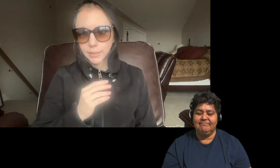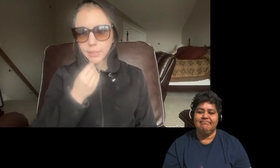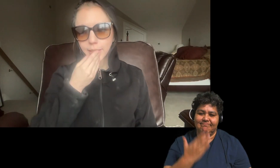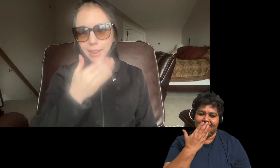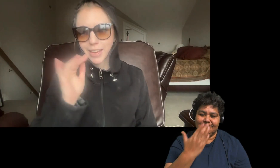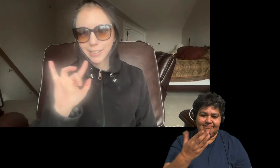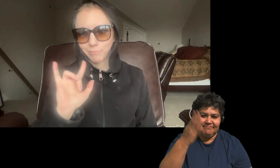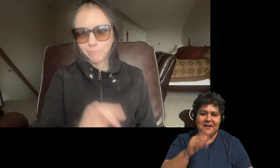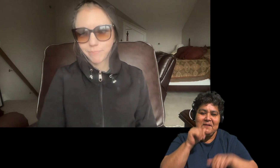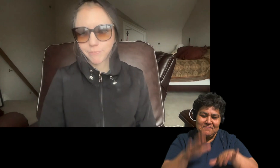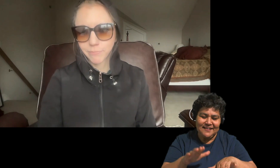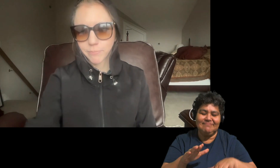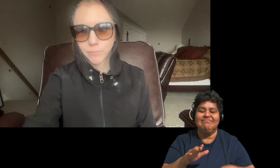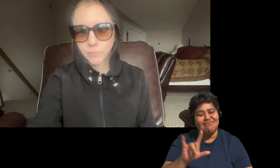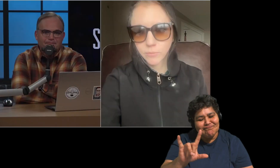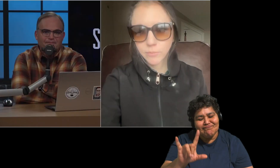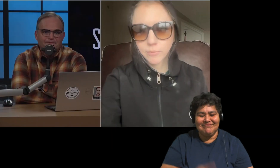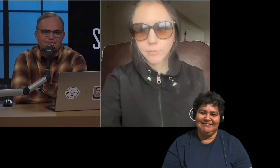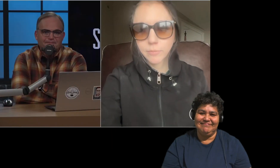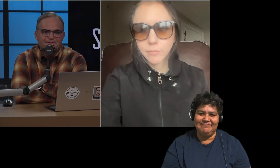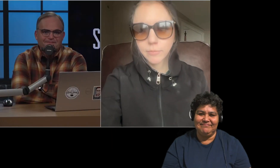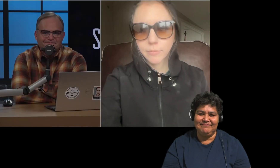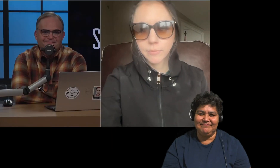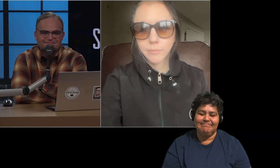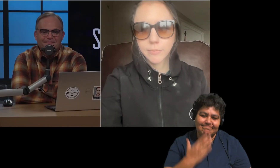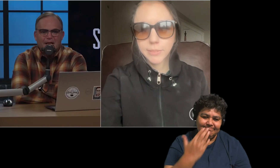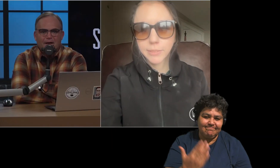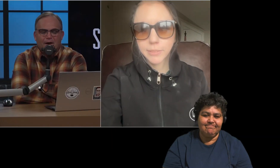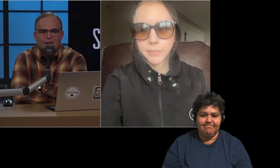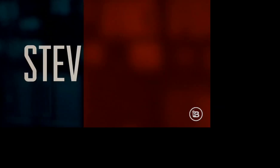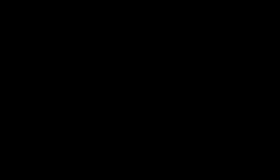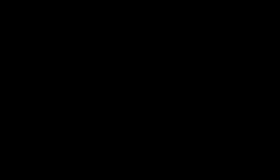Thank you. God bless you as well. Thank you so much. Love. All right. Thank you.